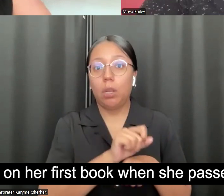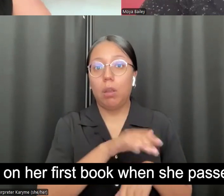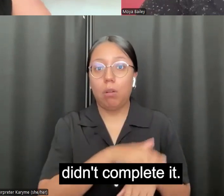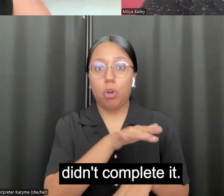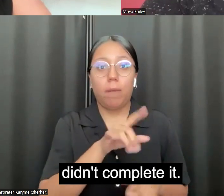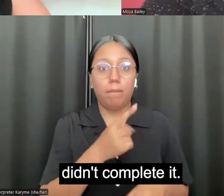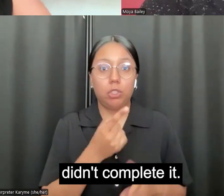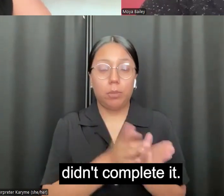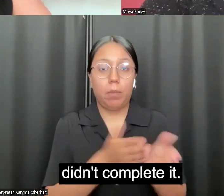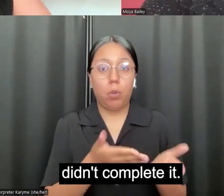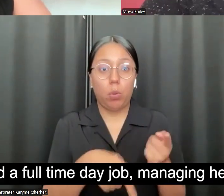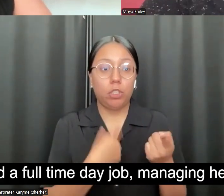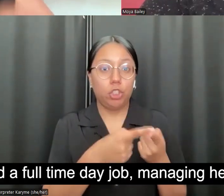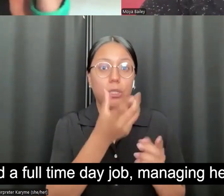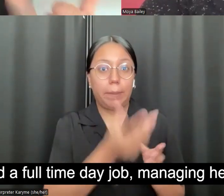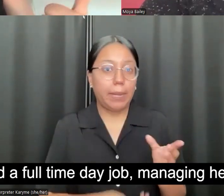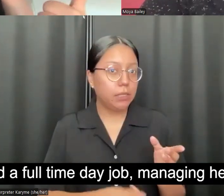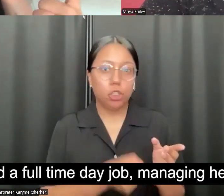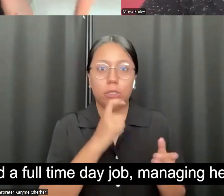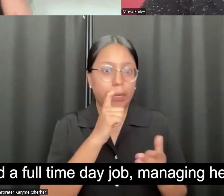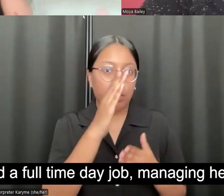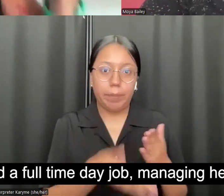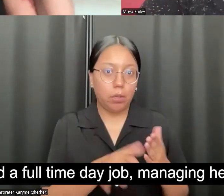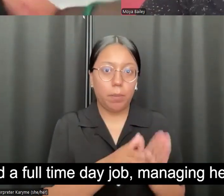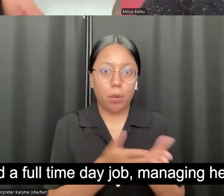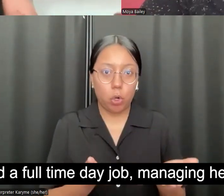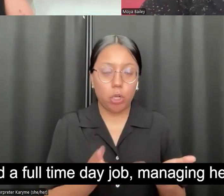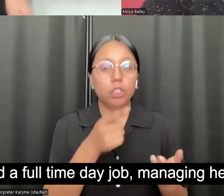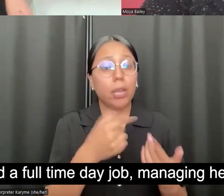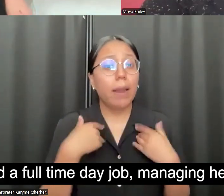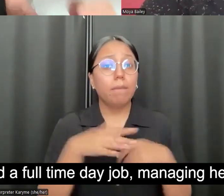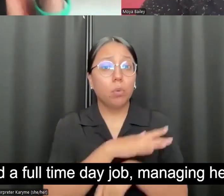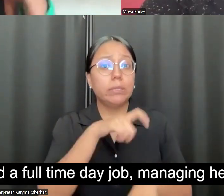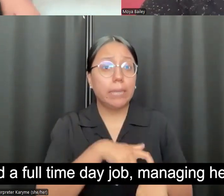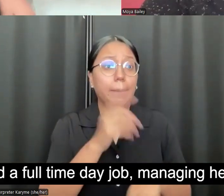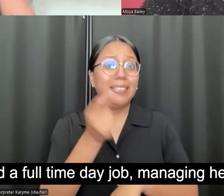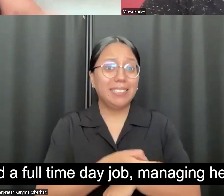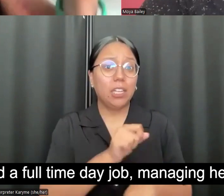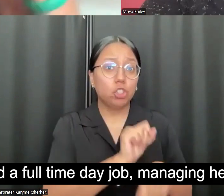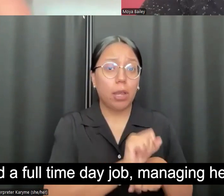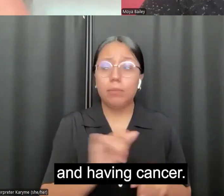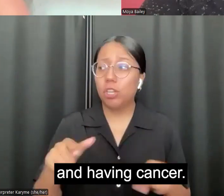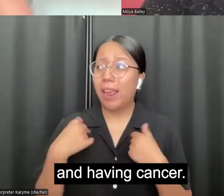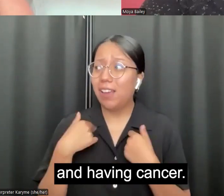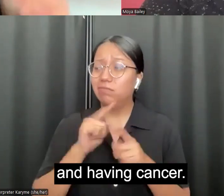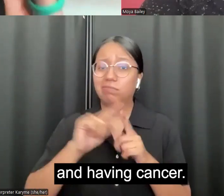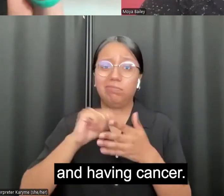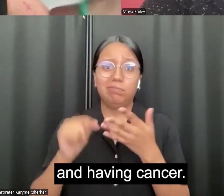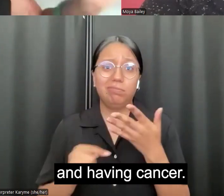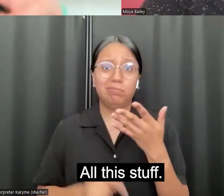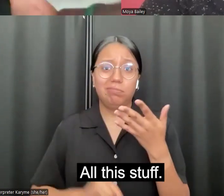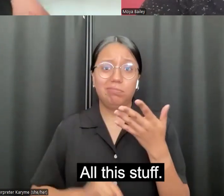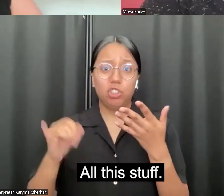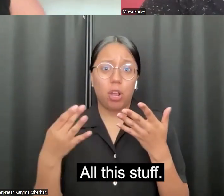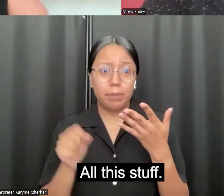it. And part of that was that she had a full-time day job. She had like 17 organizing jobs. She was managing her disability and having cancer. Like she